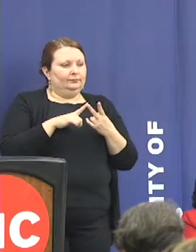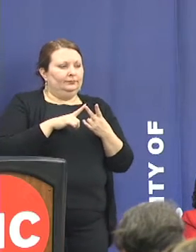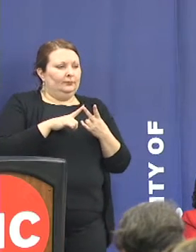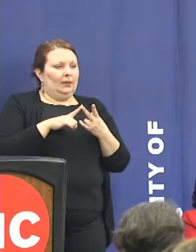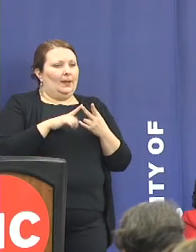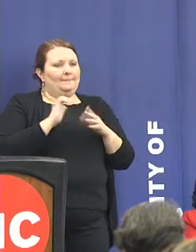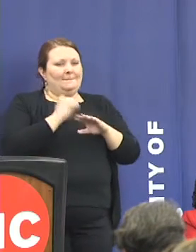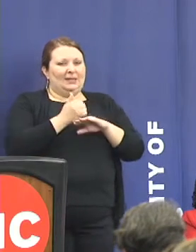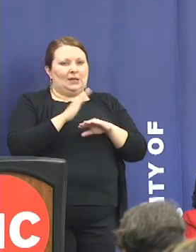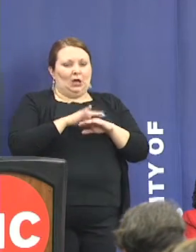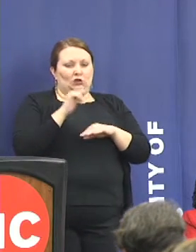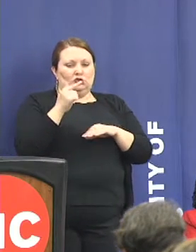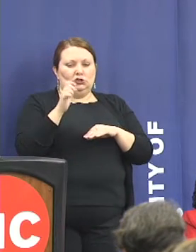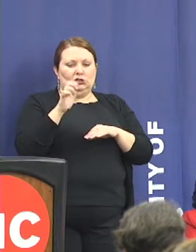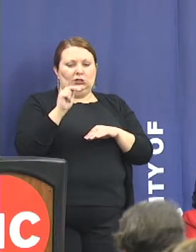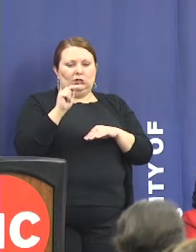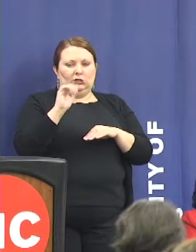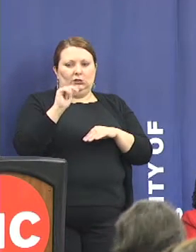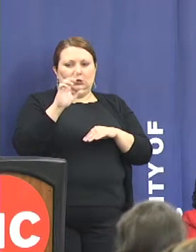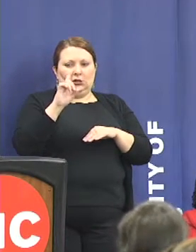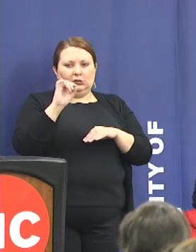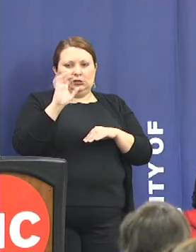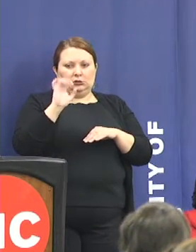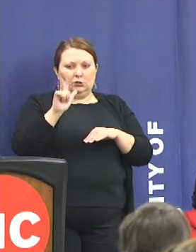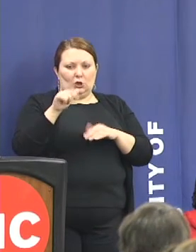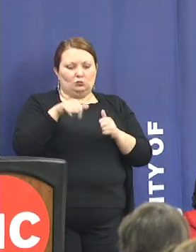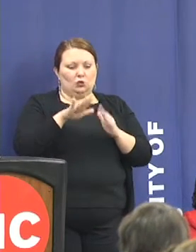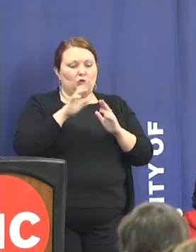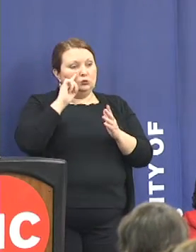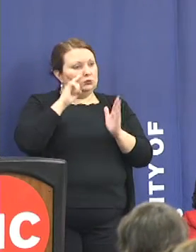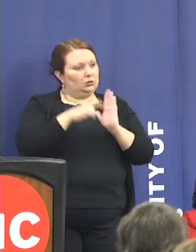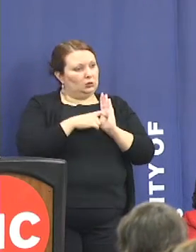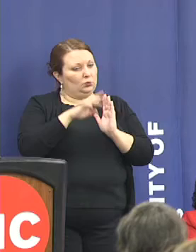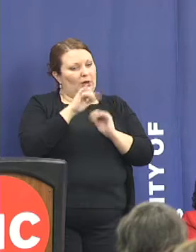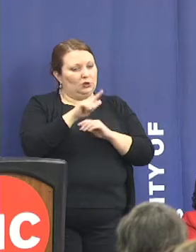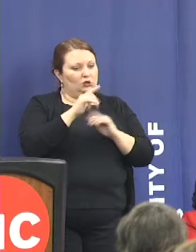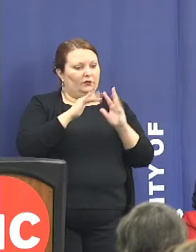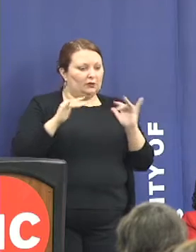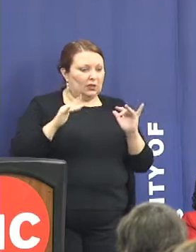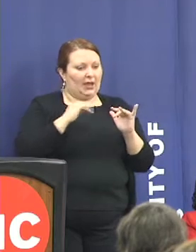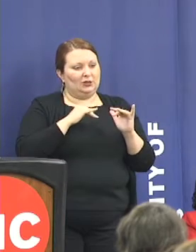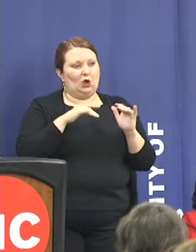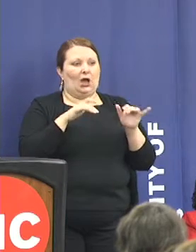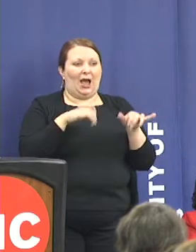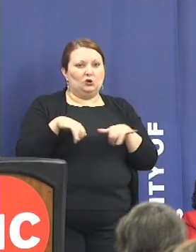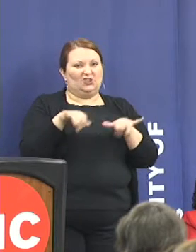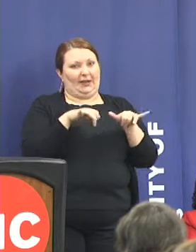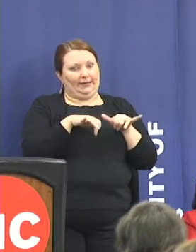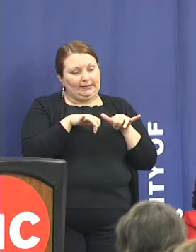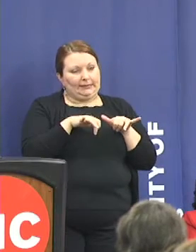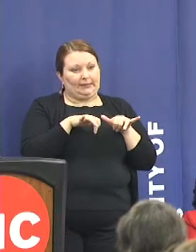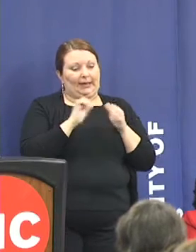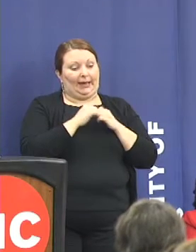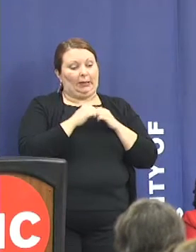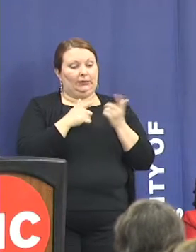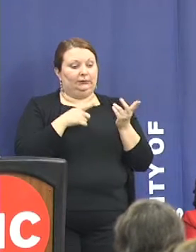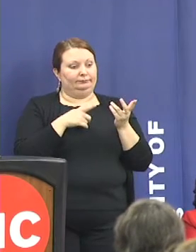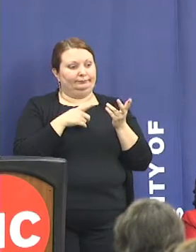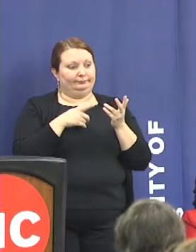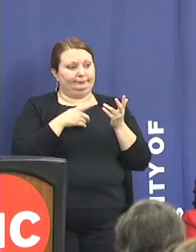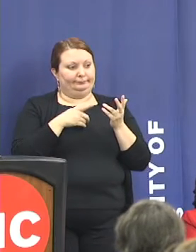your genealogical approach to recognizing racial diversity and racial heterogeneity in terms of how it plays